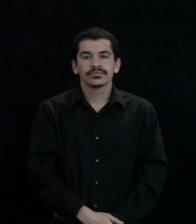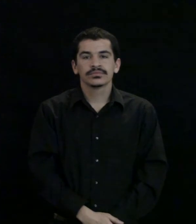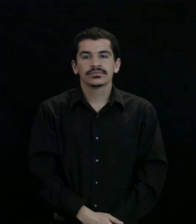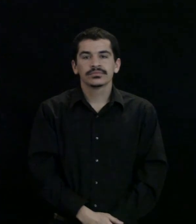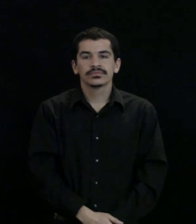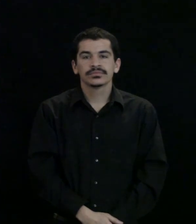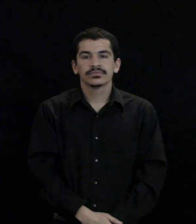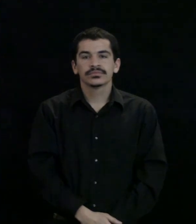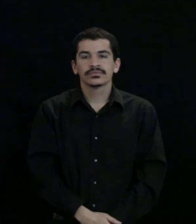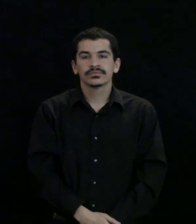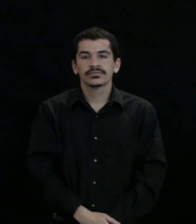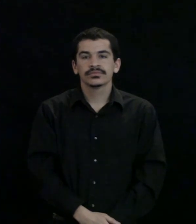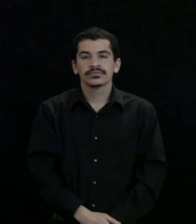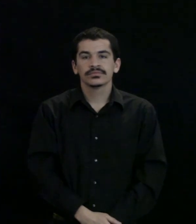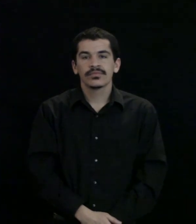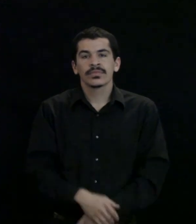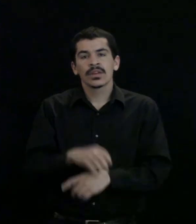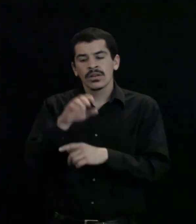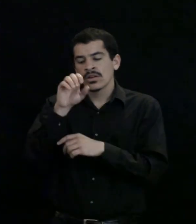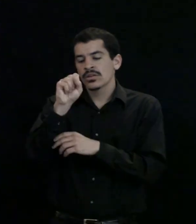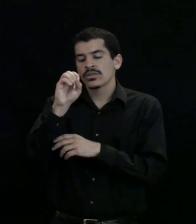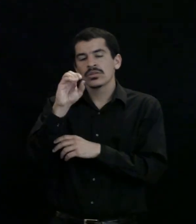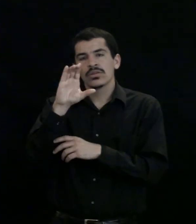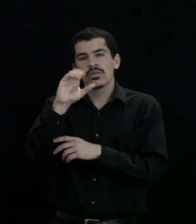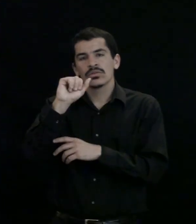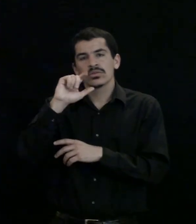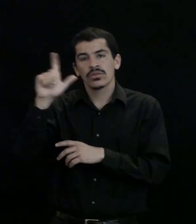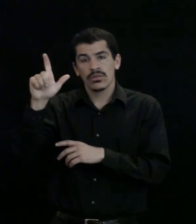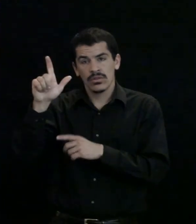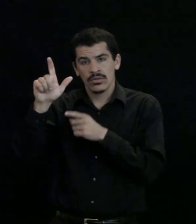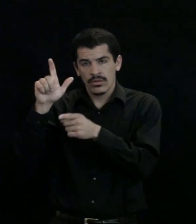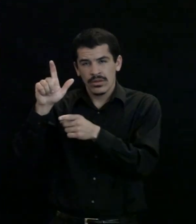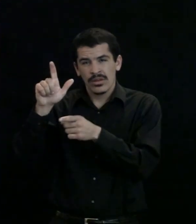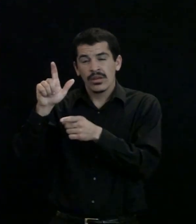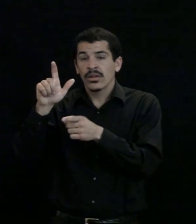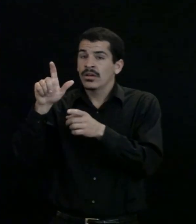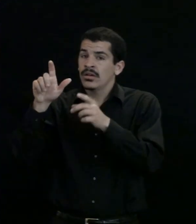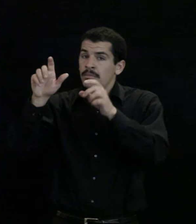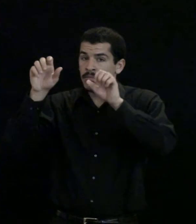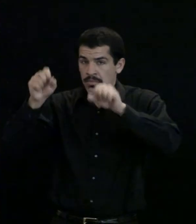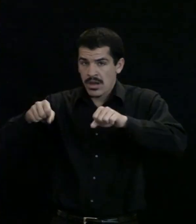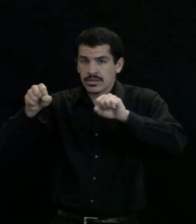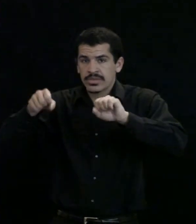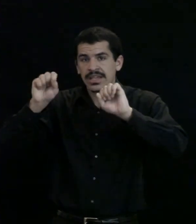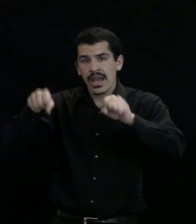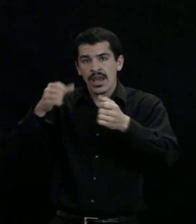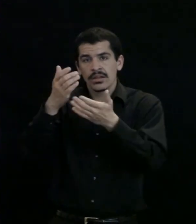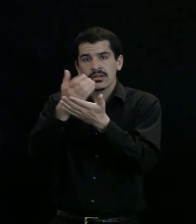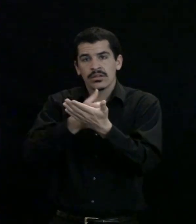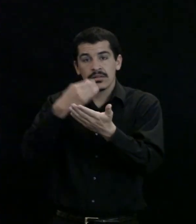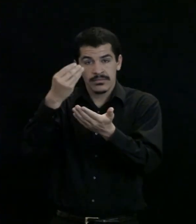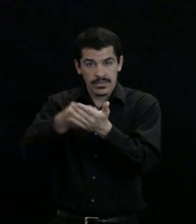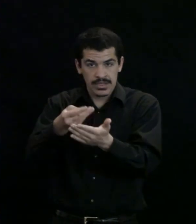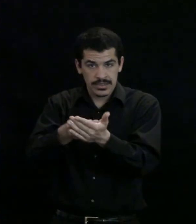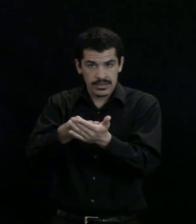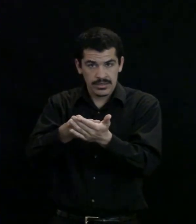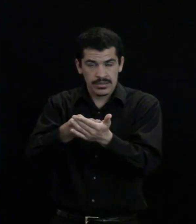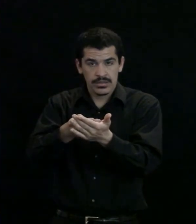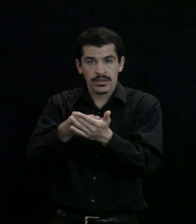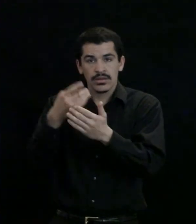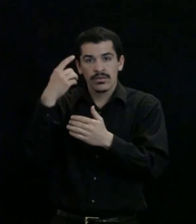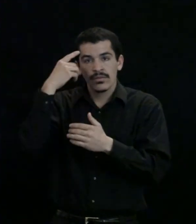This part of the facility would possibly be revenue generating in rent to